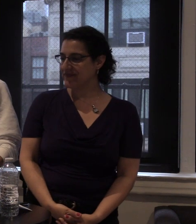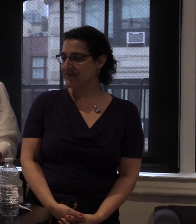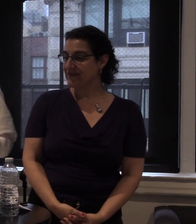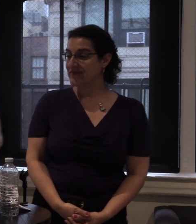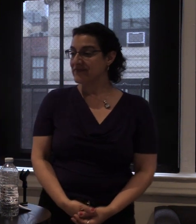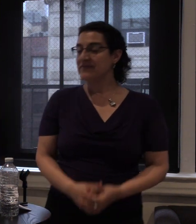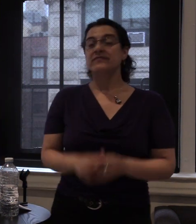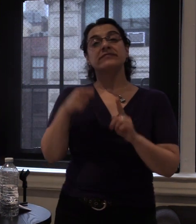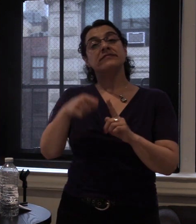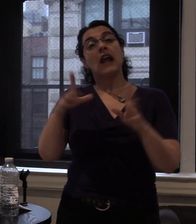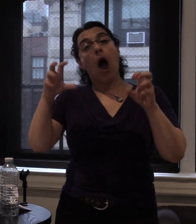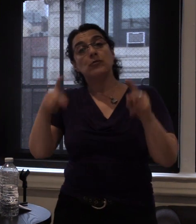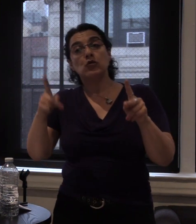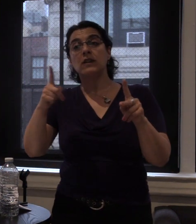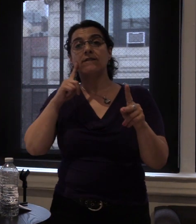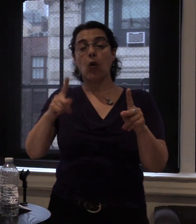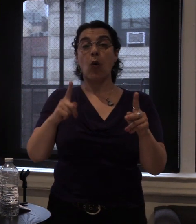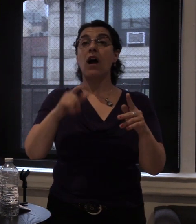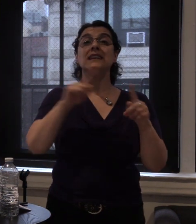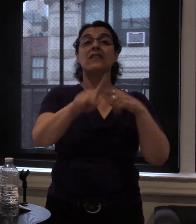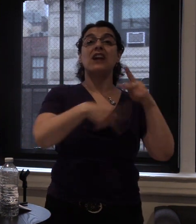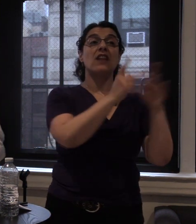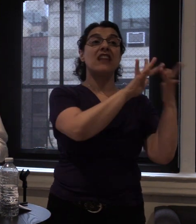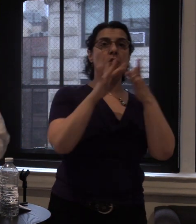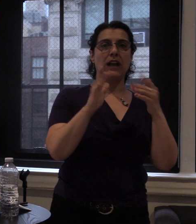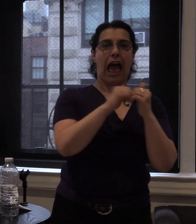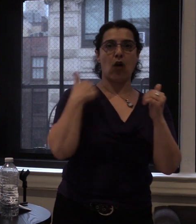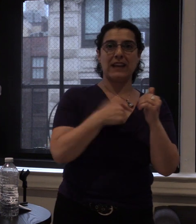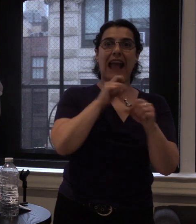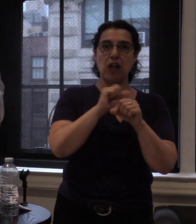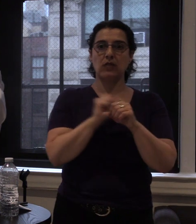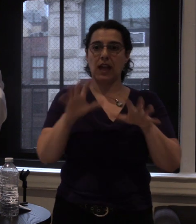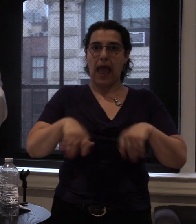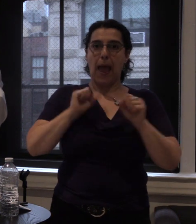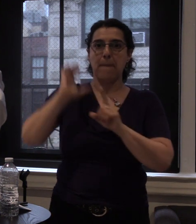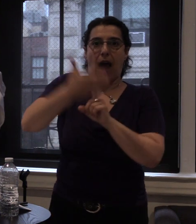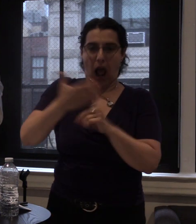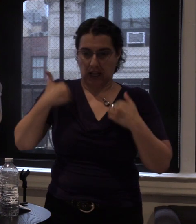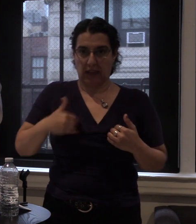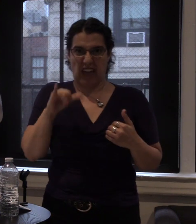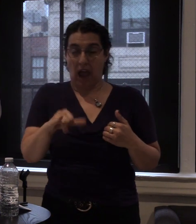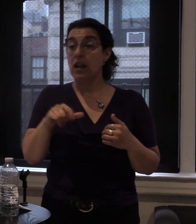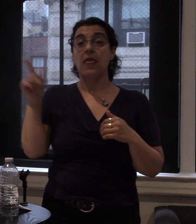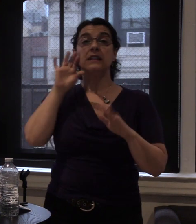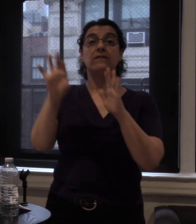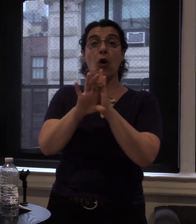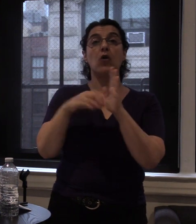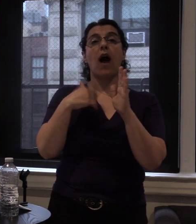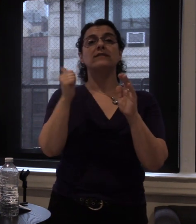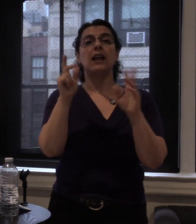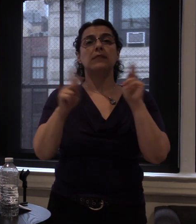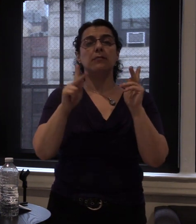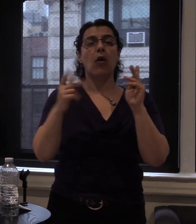It's a place, an opportunity to embody these different types of network. And in this photo, there's about 10 people holding strings together